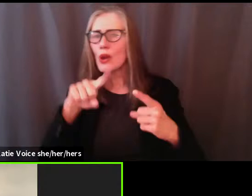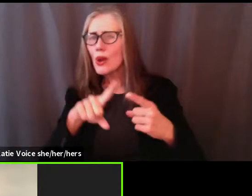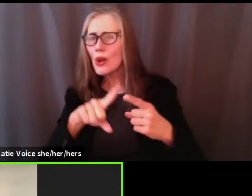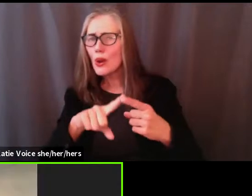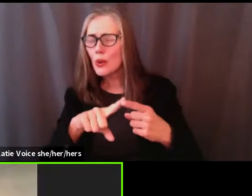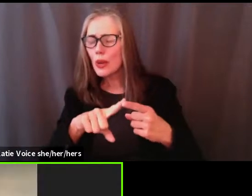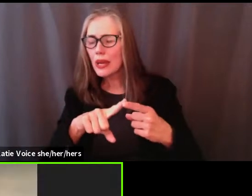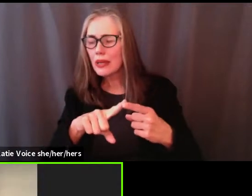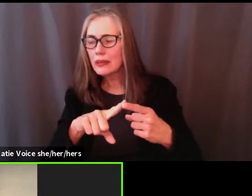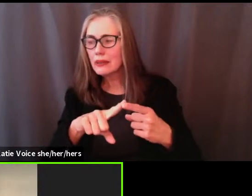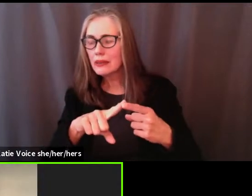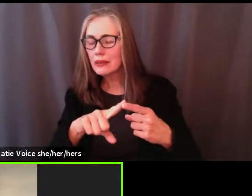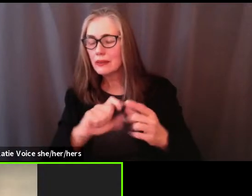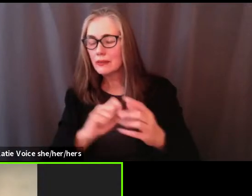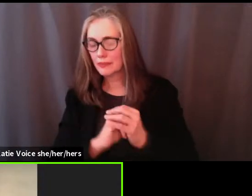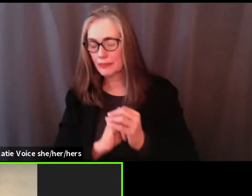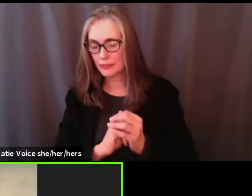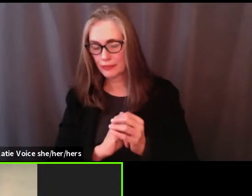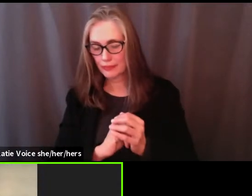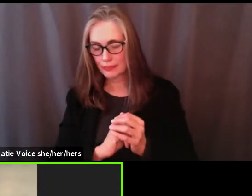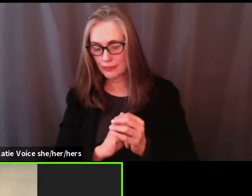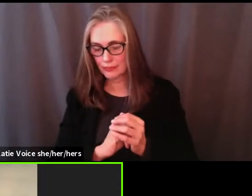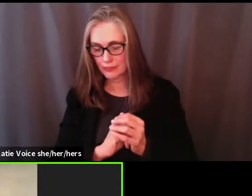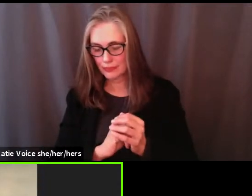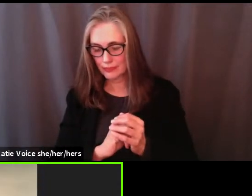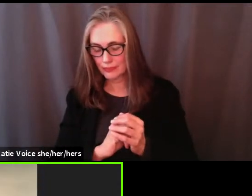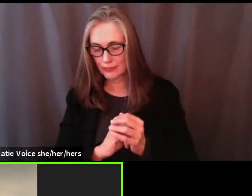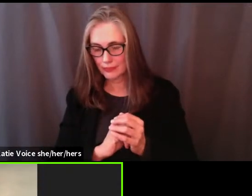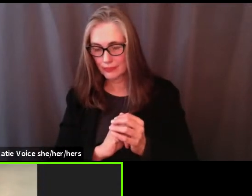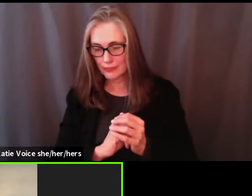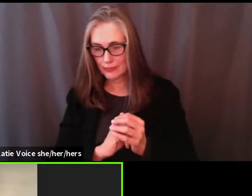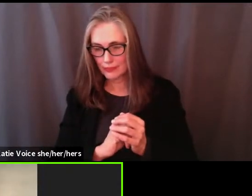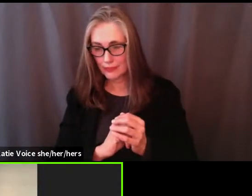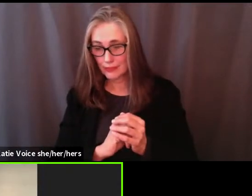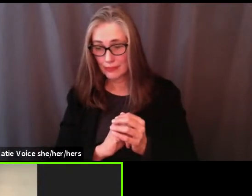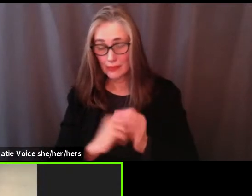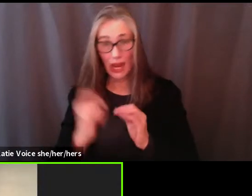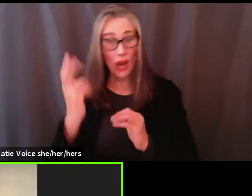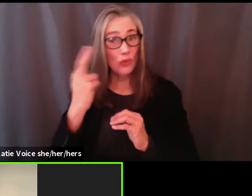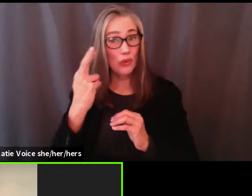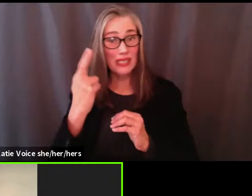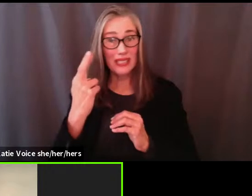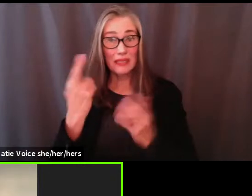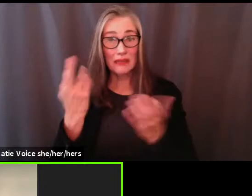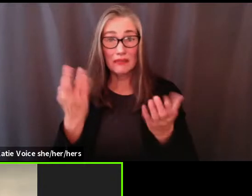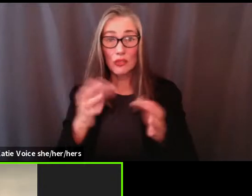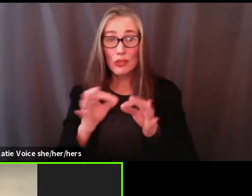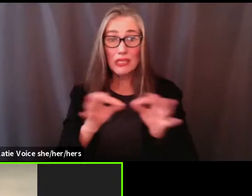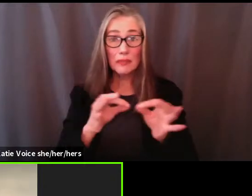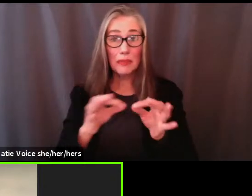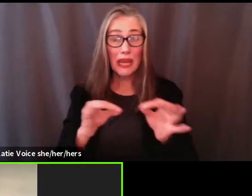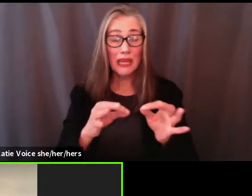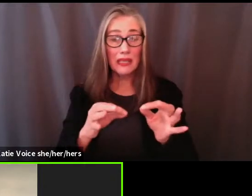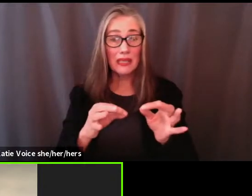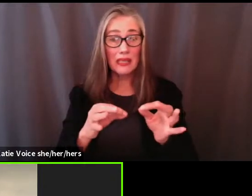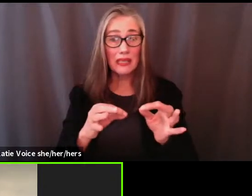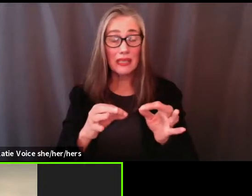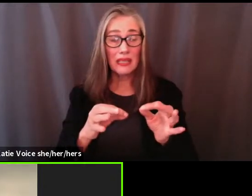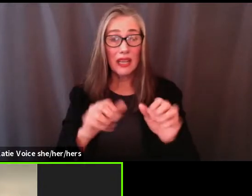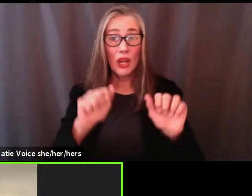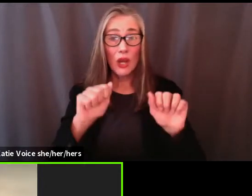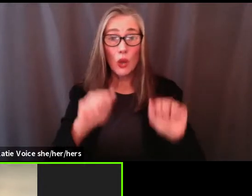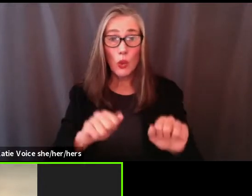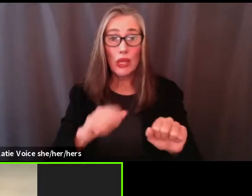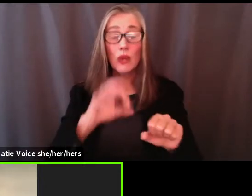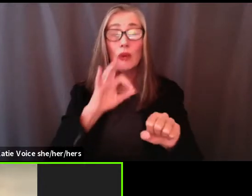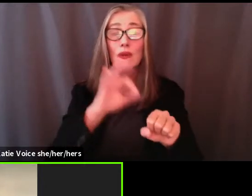is there a reason perhaps that we would not be able to vote earlier than the 4 to